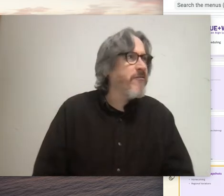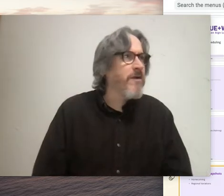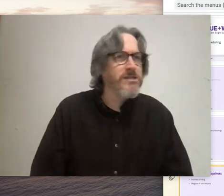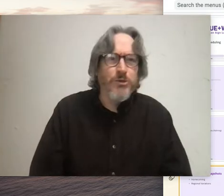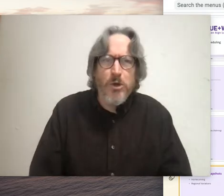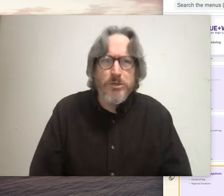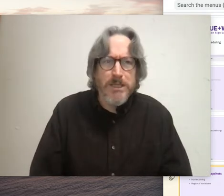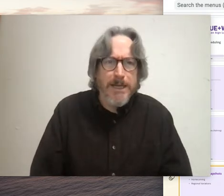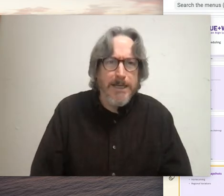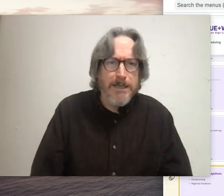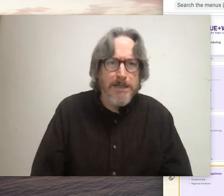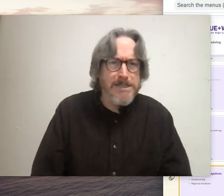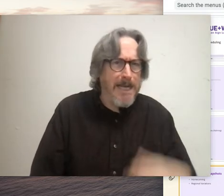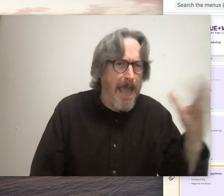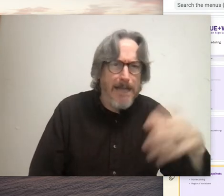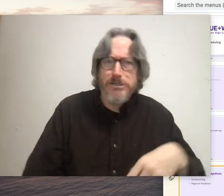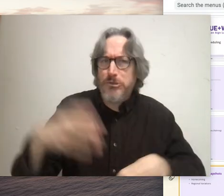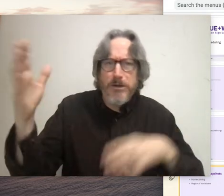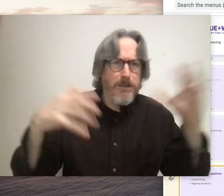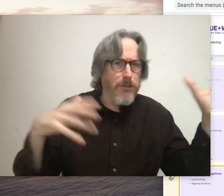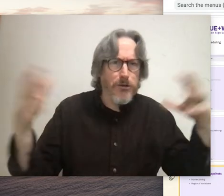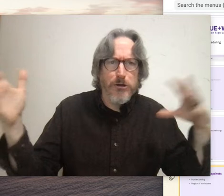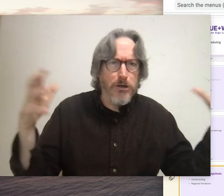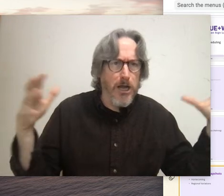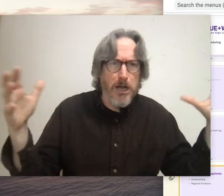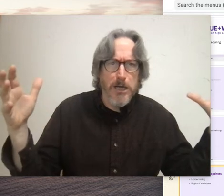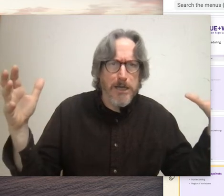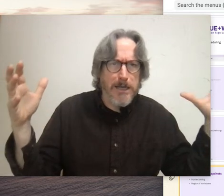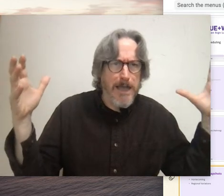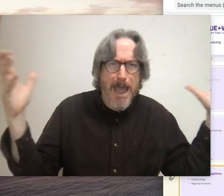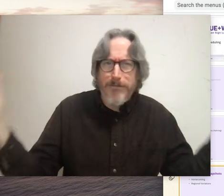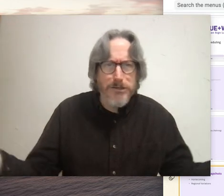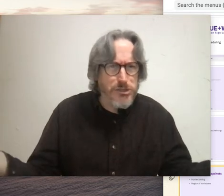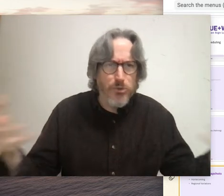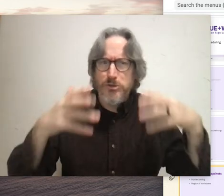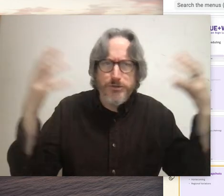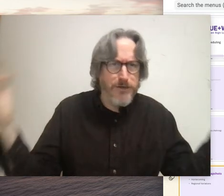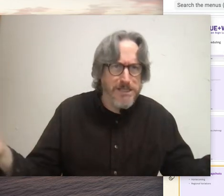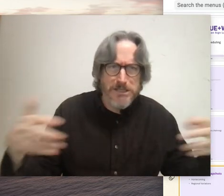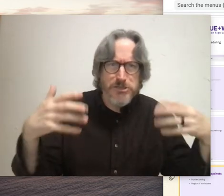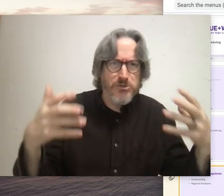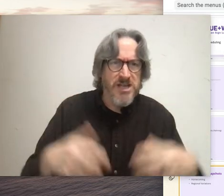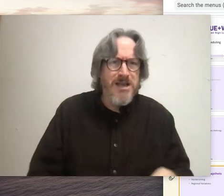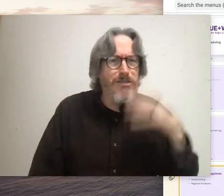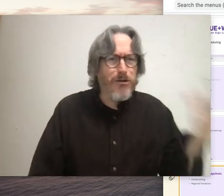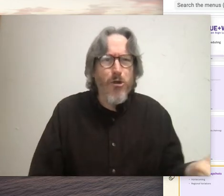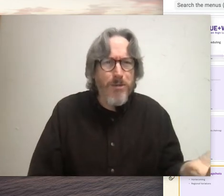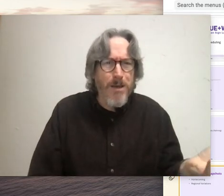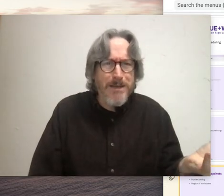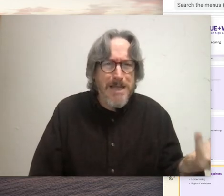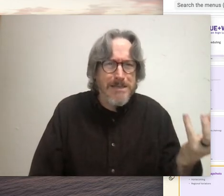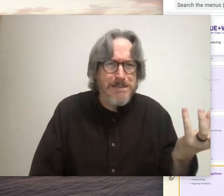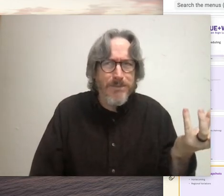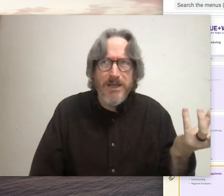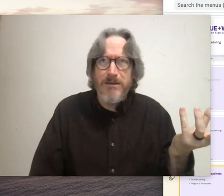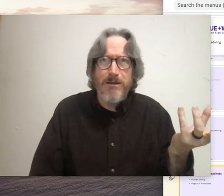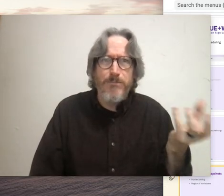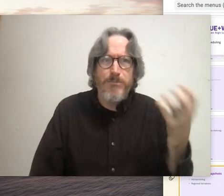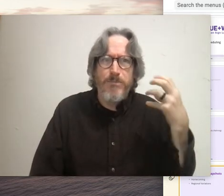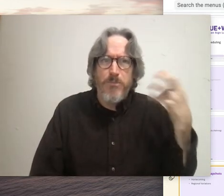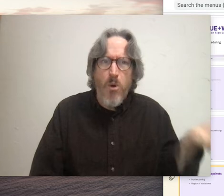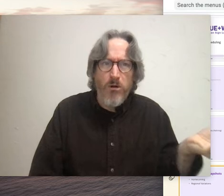I know my friends who go to like St. Ed's or one of the other Catholic schools or Franciscan schools, their homecoming tends to